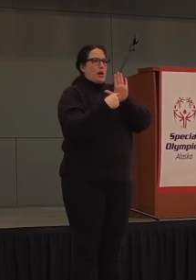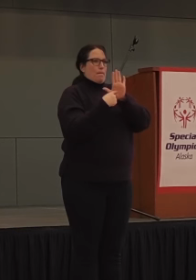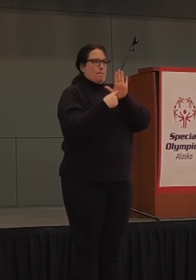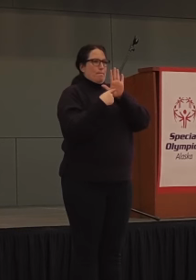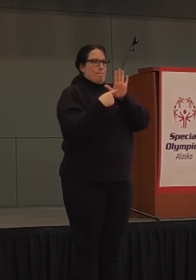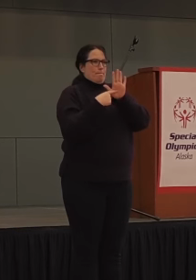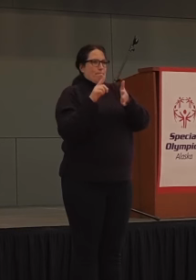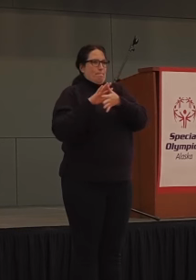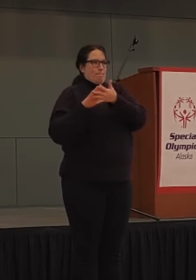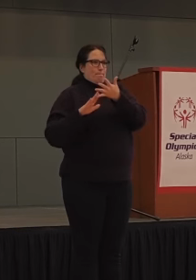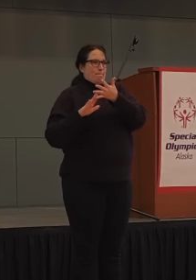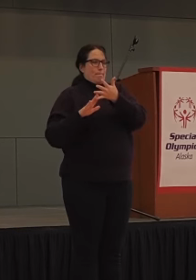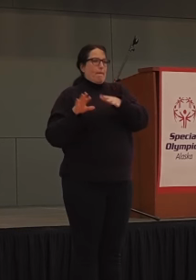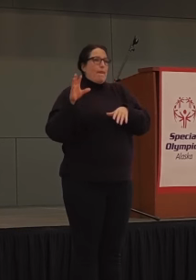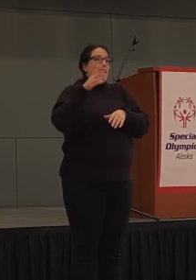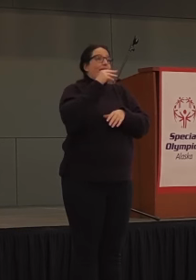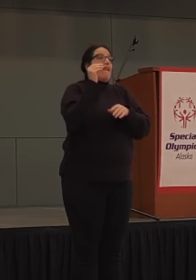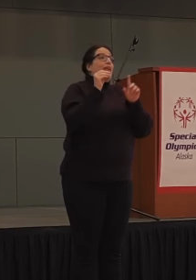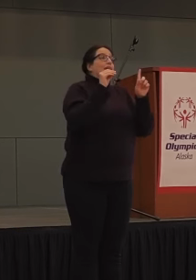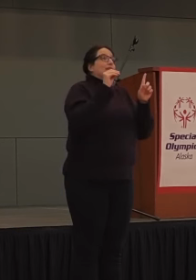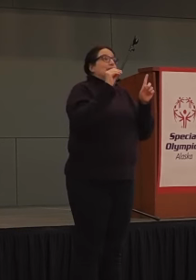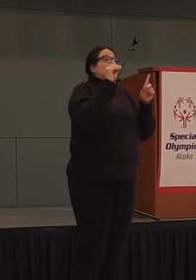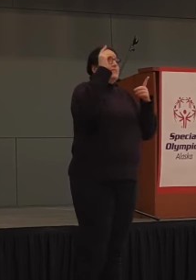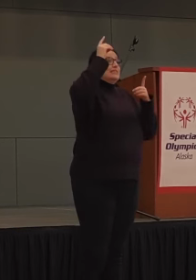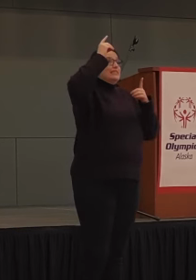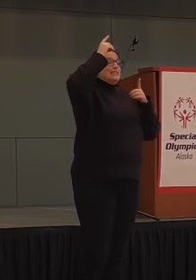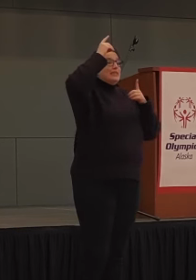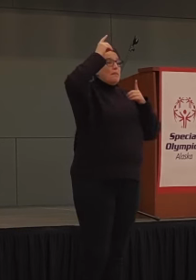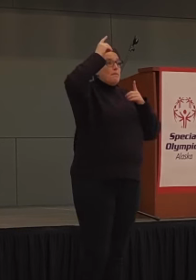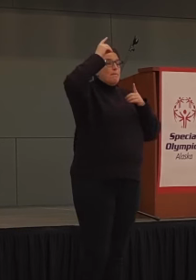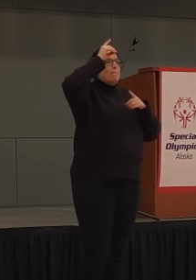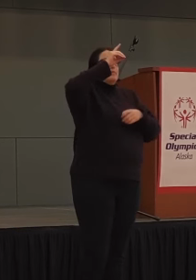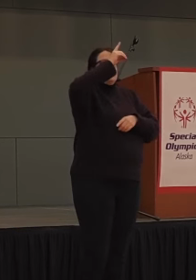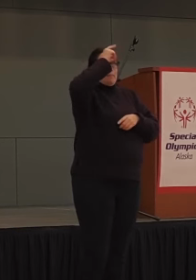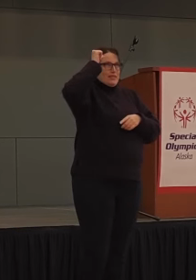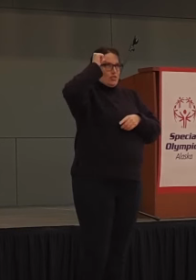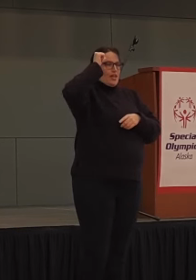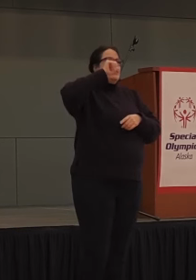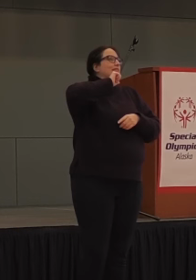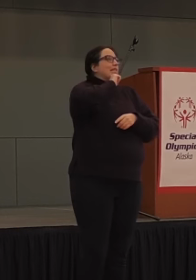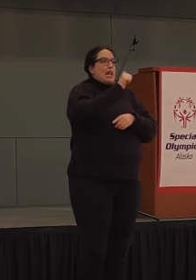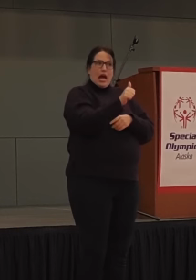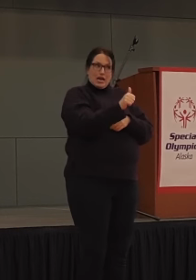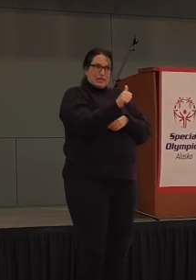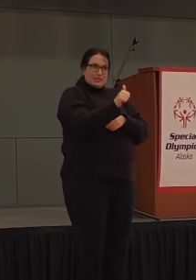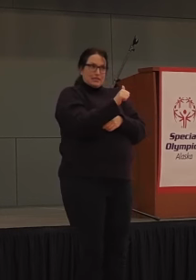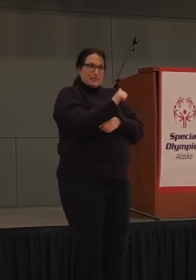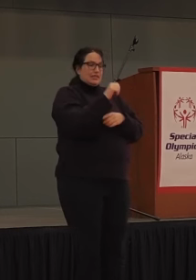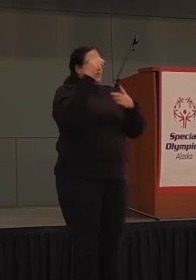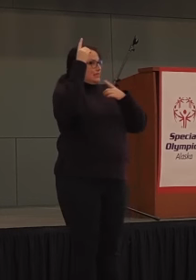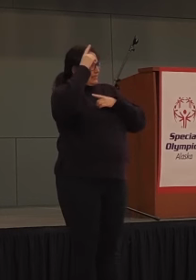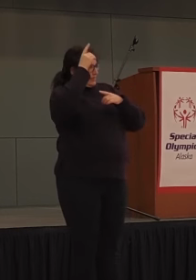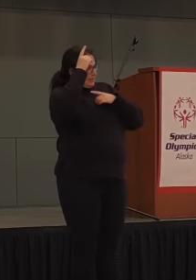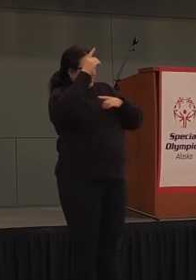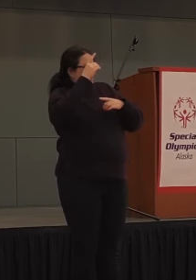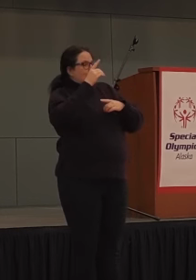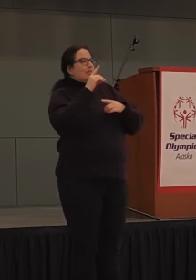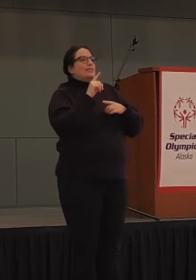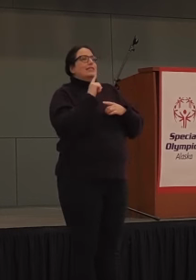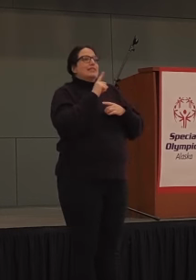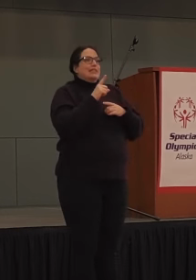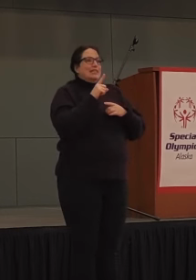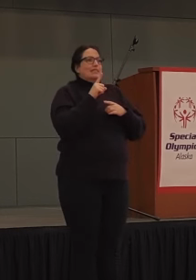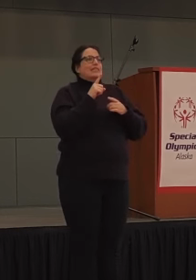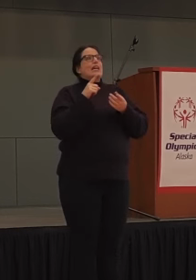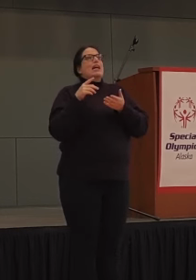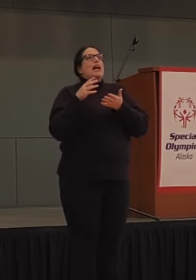aging, and dementia is significant. So again, dementia is not a disease. It's a collection